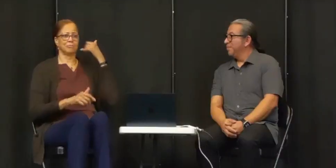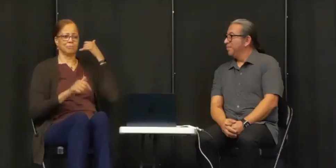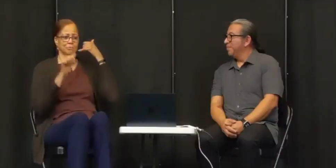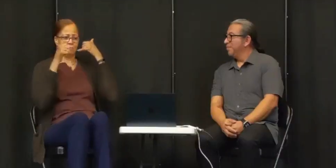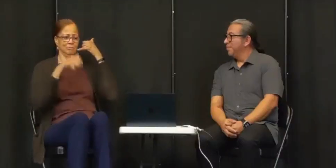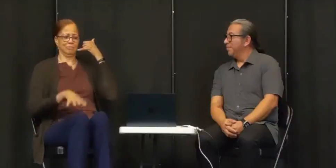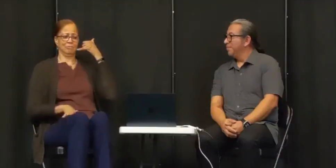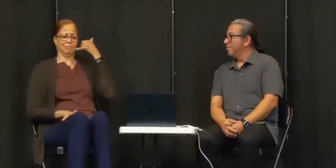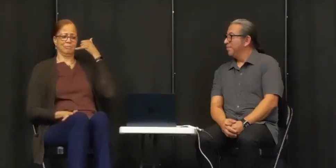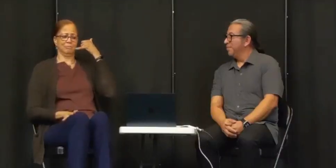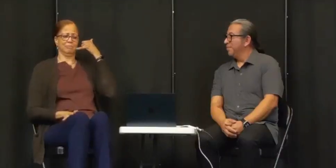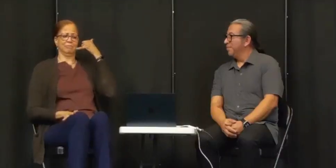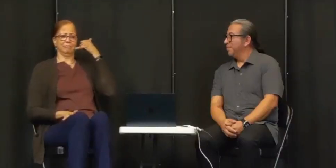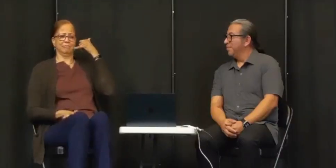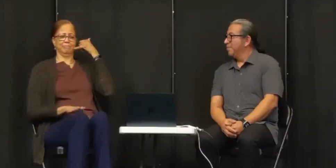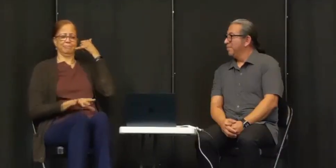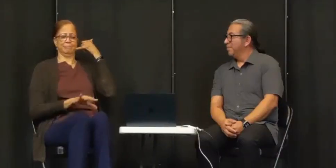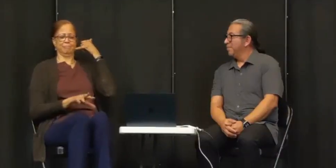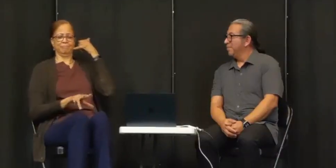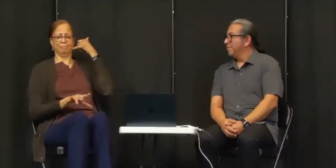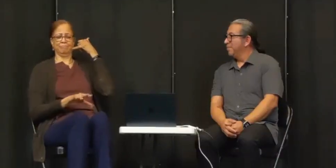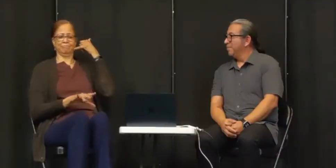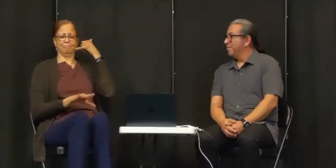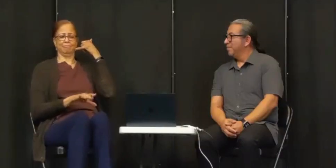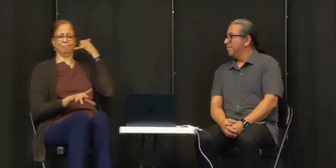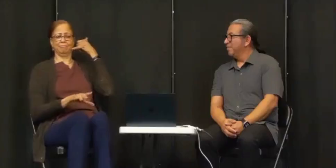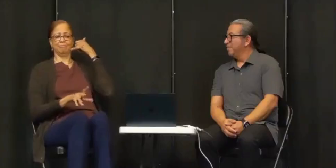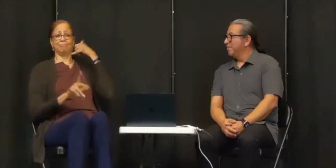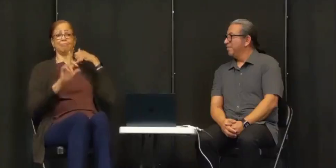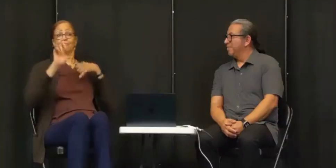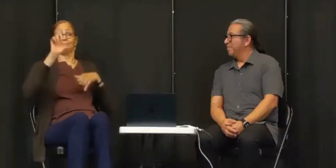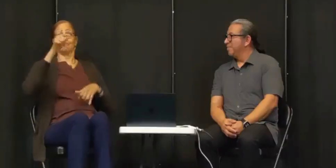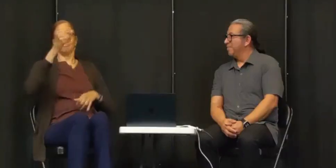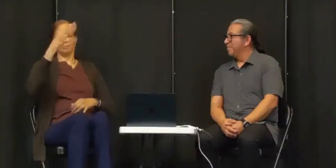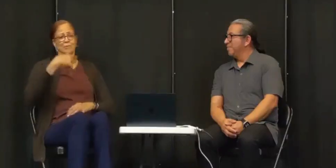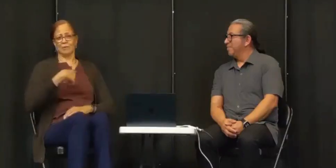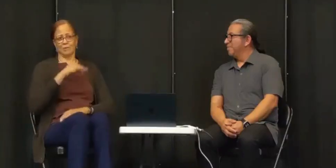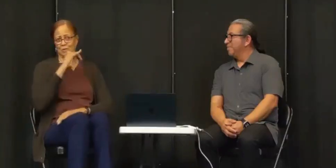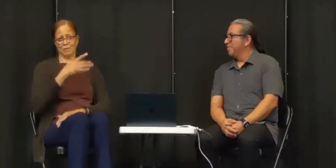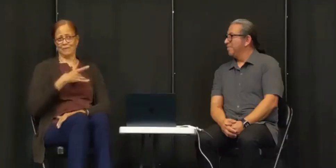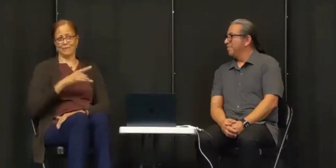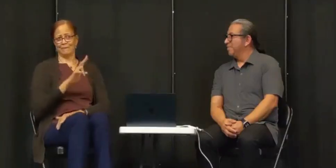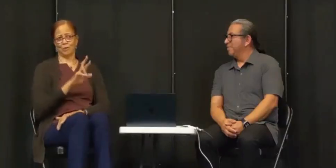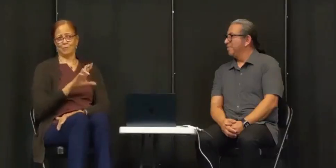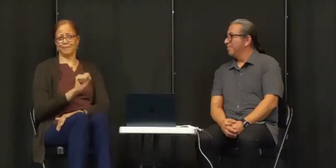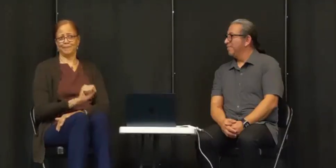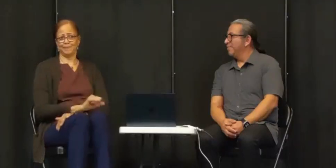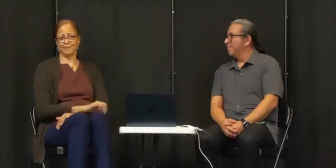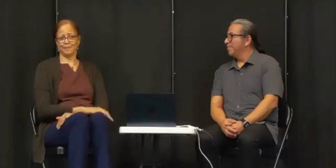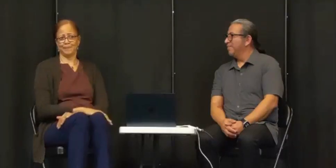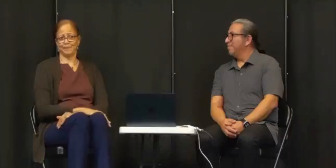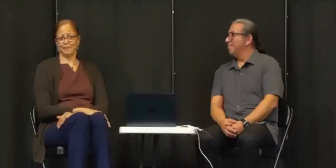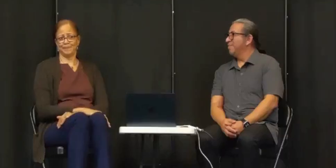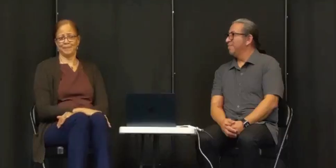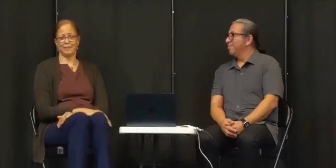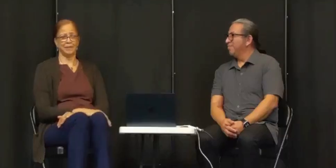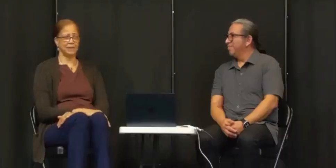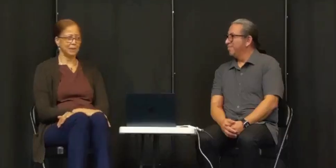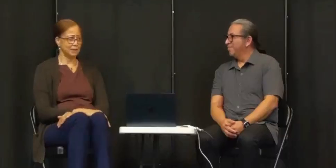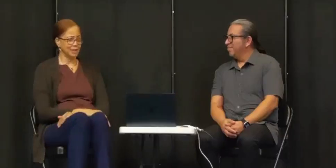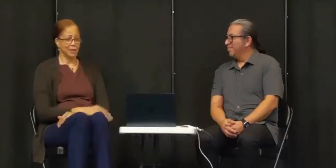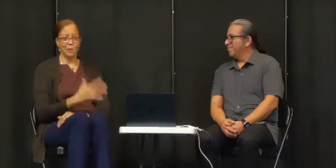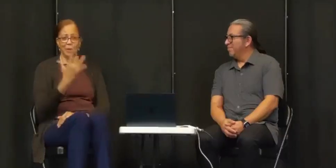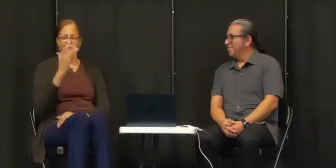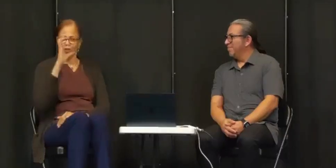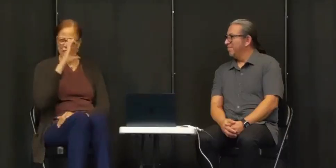decided to give her a call on video relay, and I could tell she was kind of awkward on the other end. And then later on, she let me know, I don't